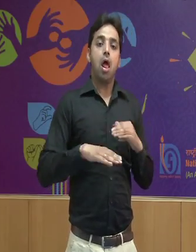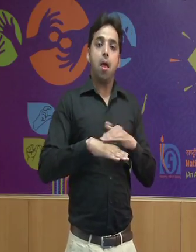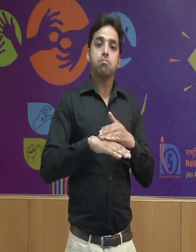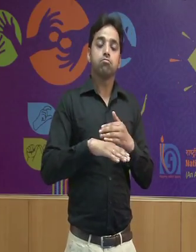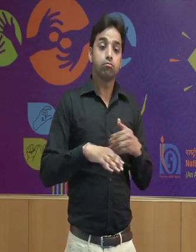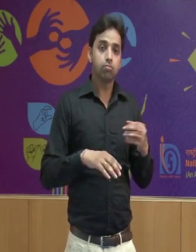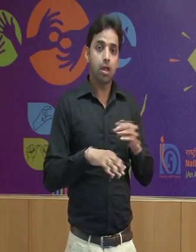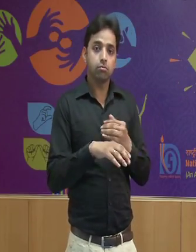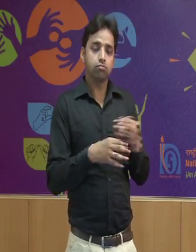things.